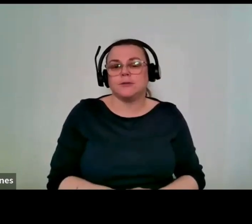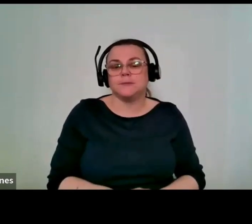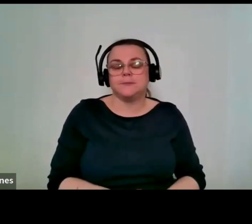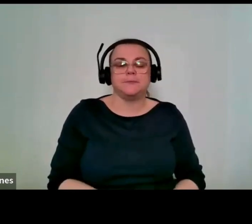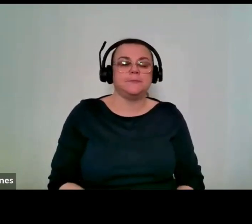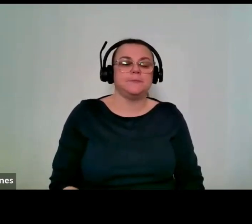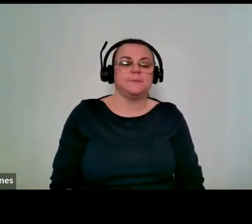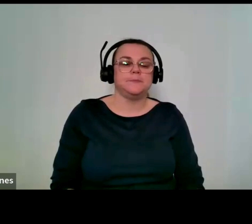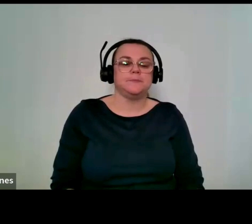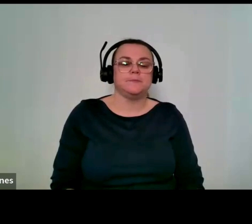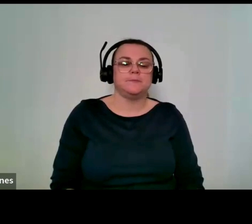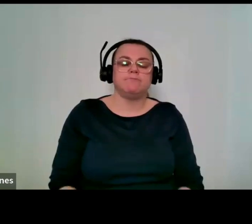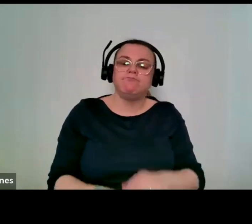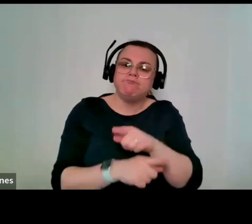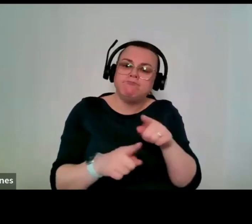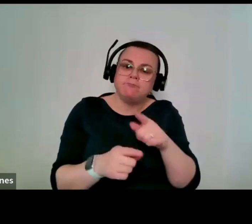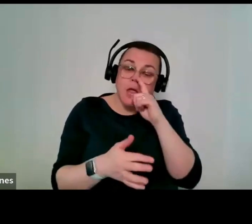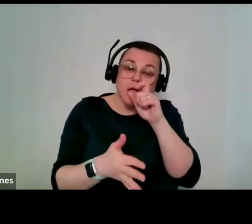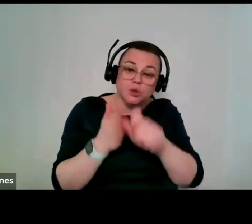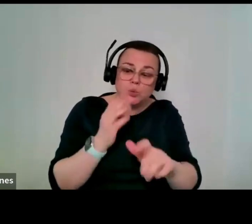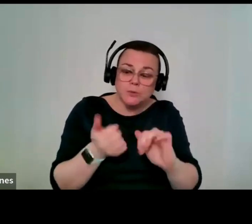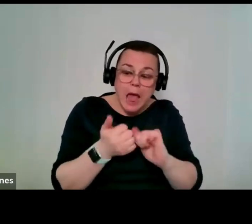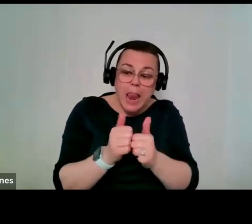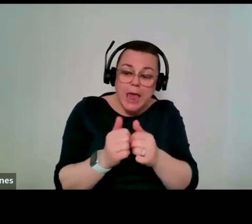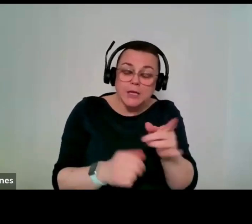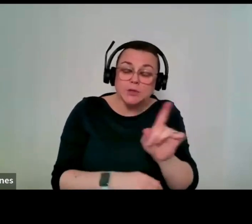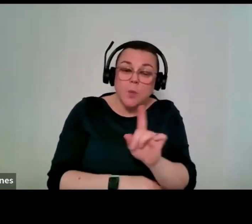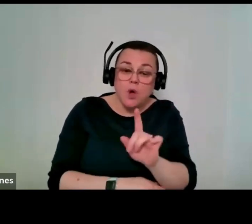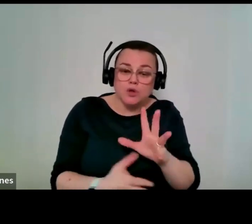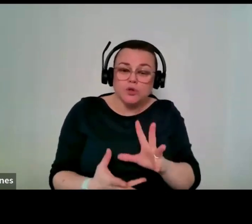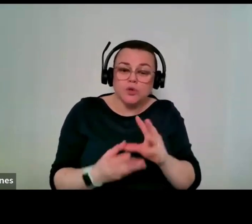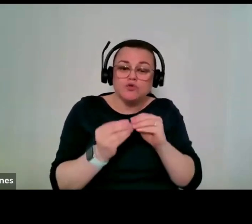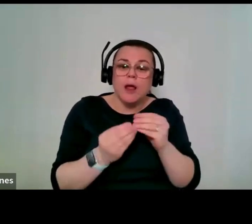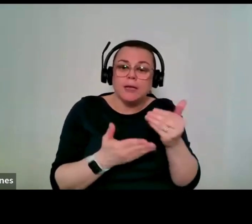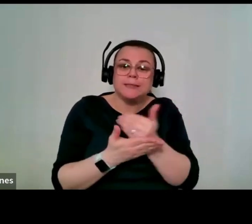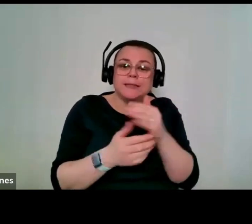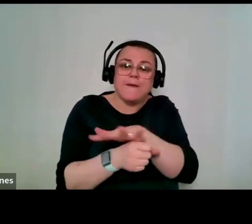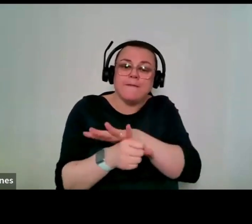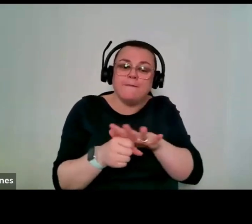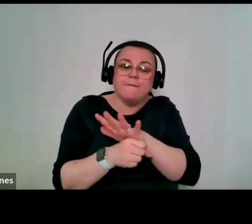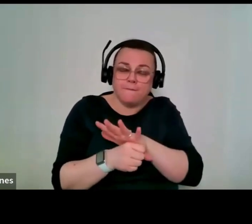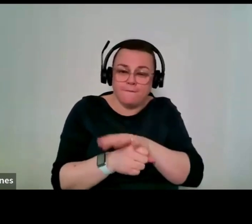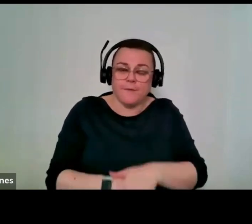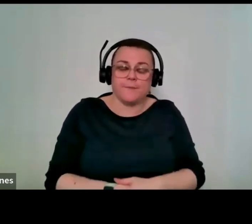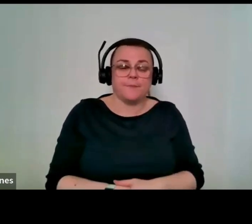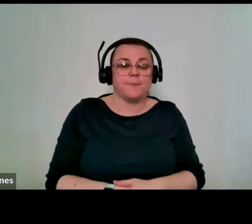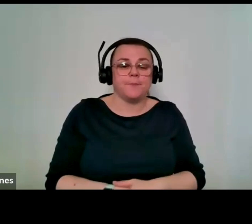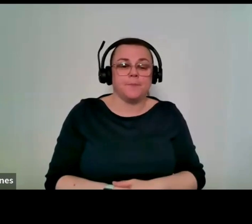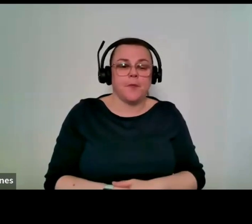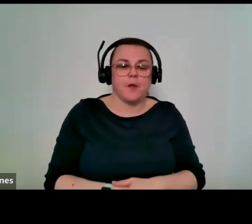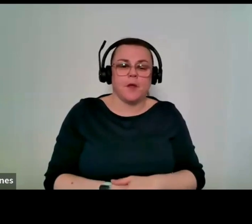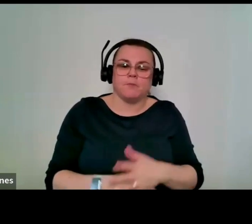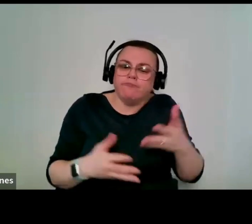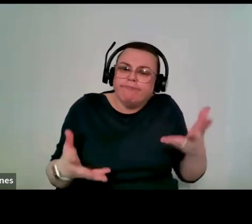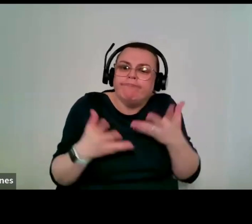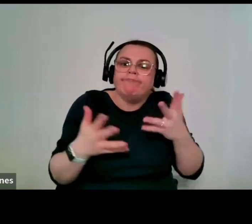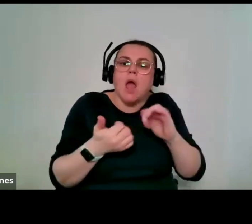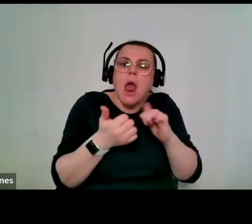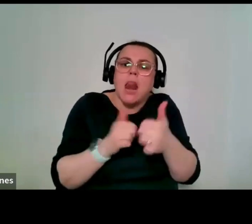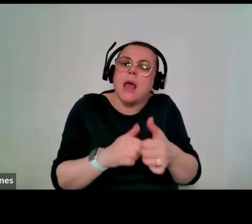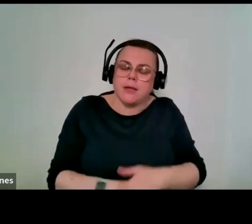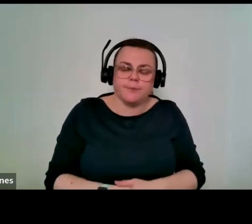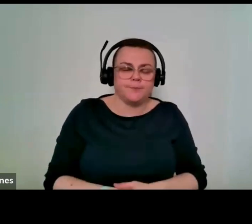So what else can you do as allies to create that safe and inclusive workplace and foster allyship?